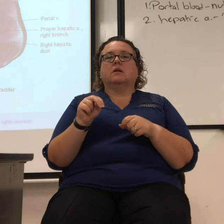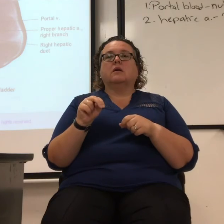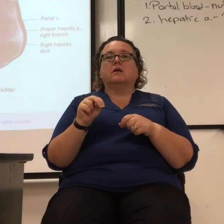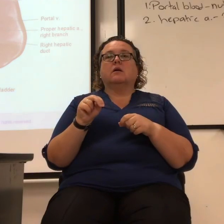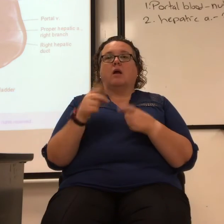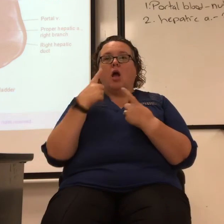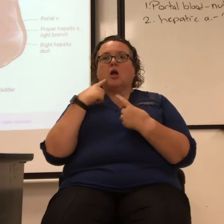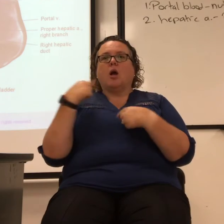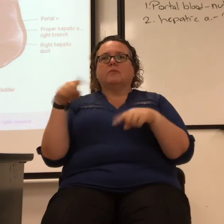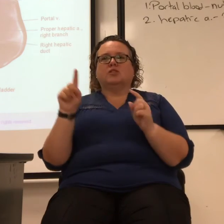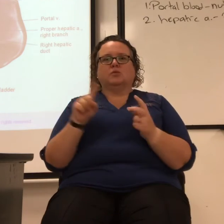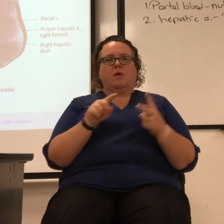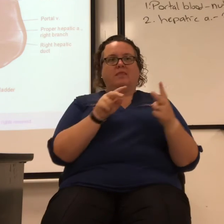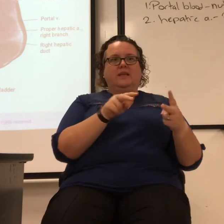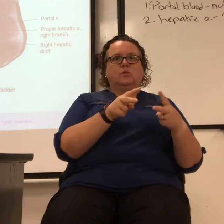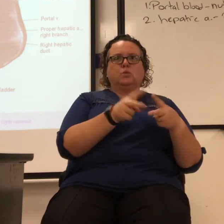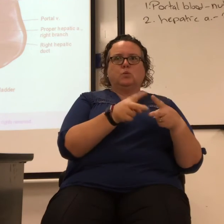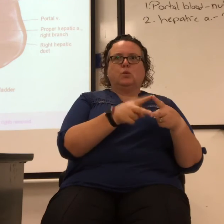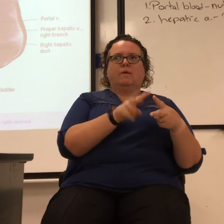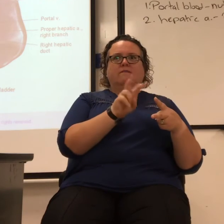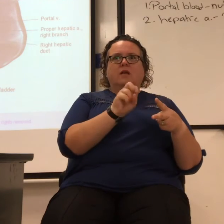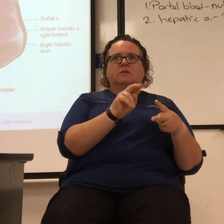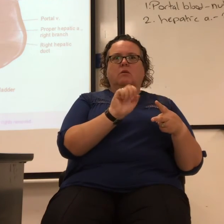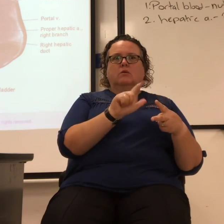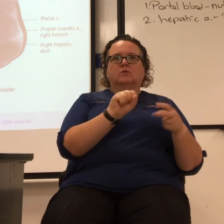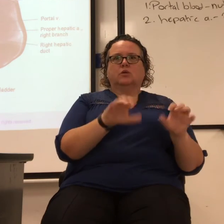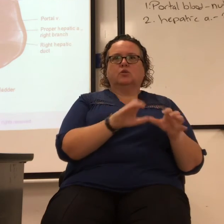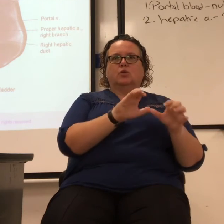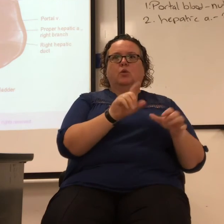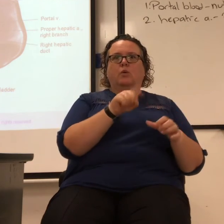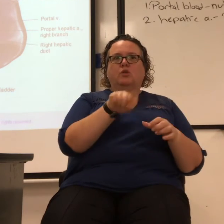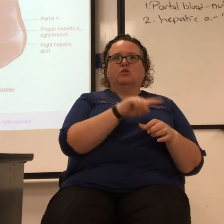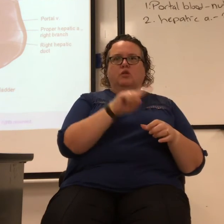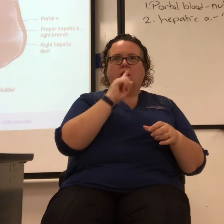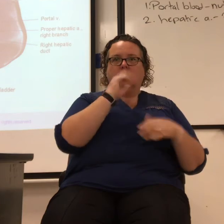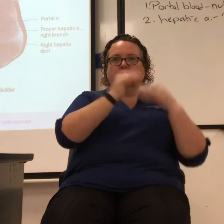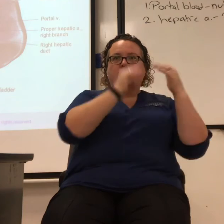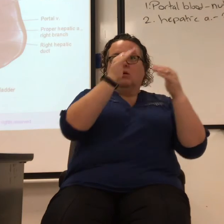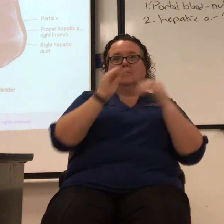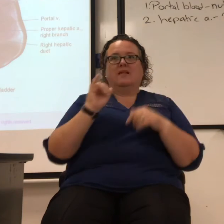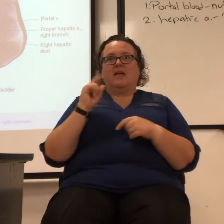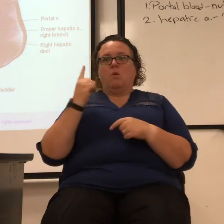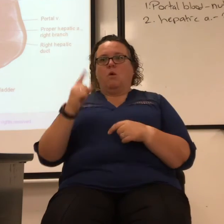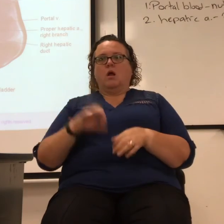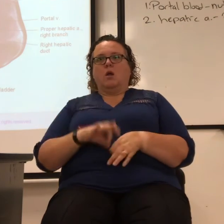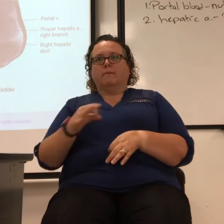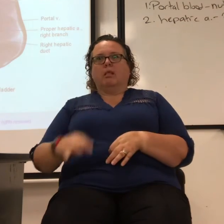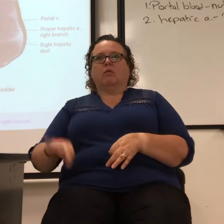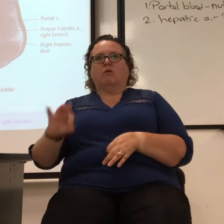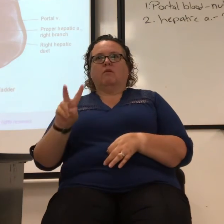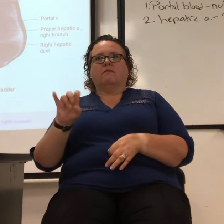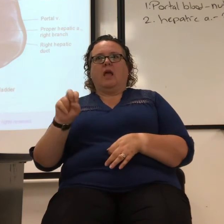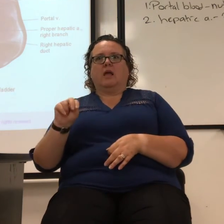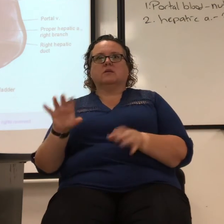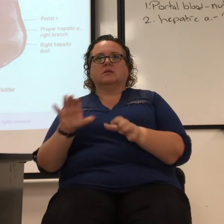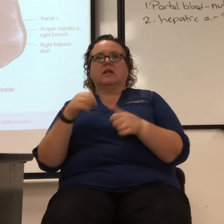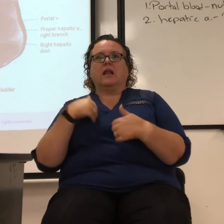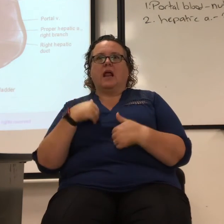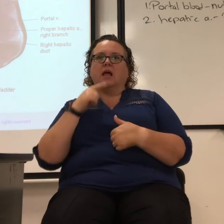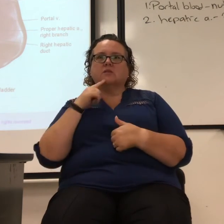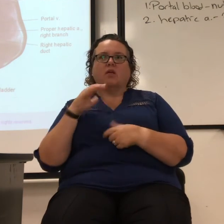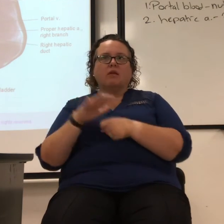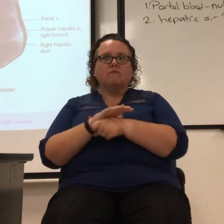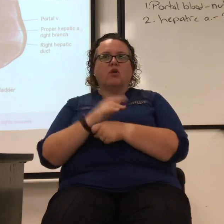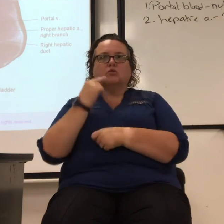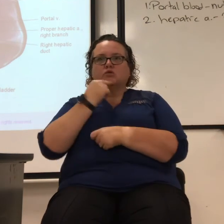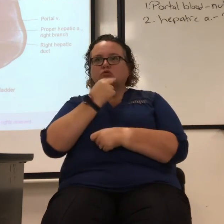these two vessels do when you're an adult. So that one umbilical vein is pretty good, right? It's got the nutrient-laden blood